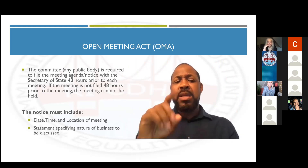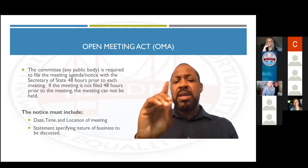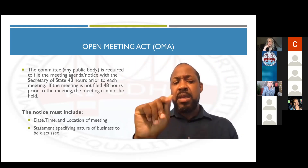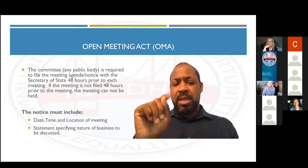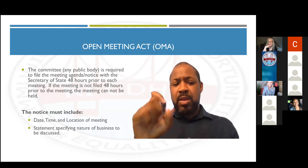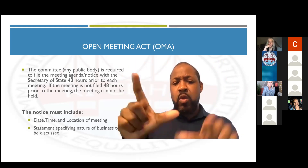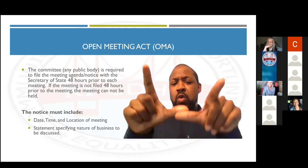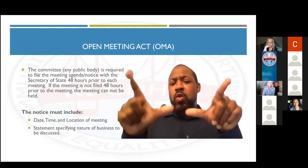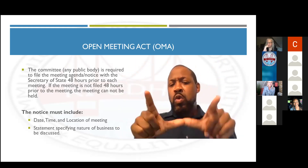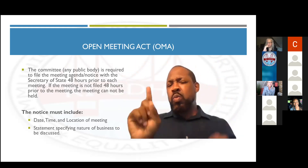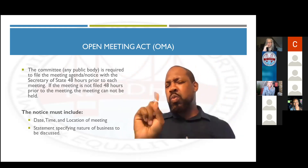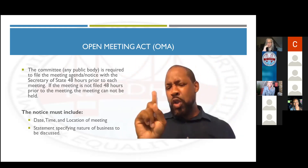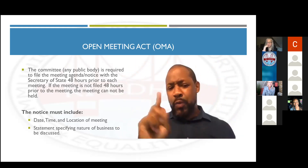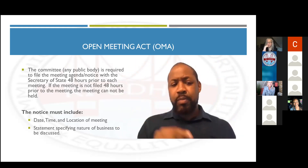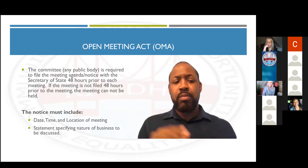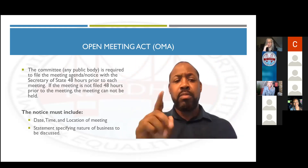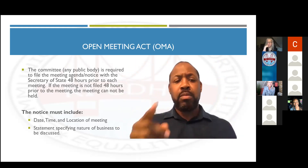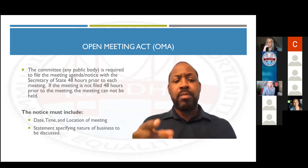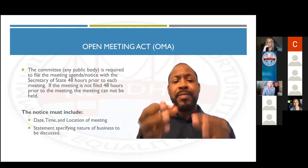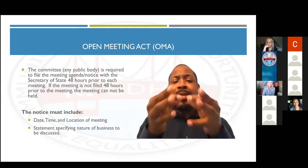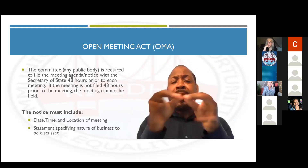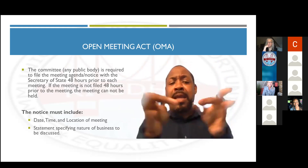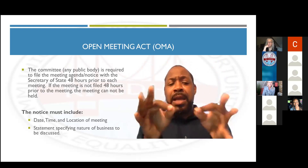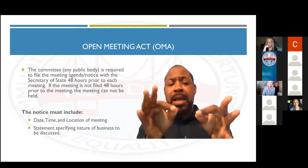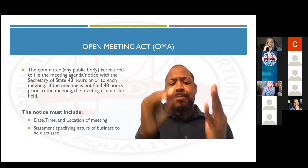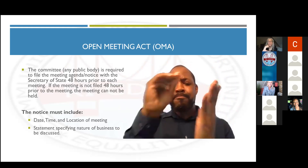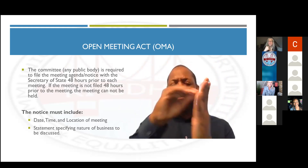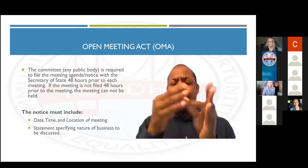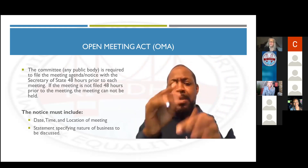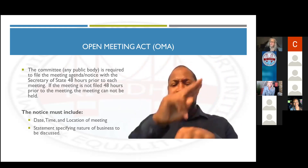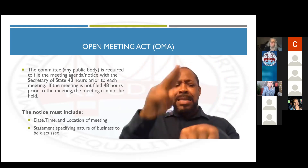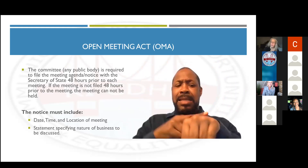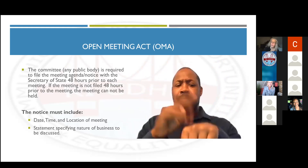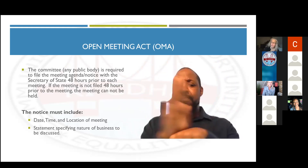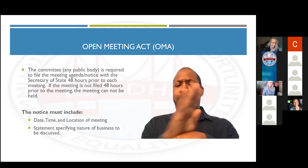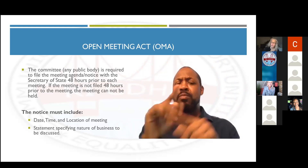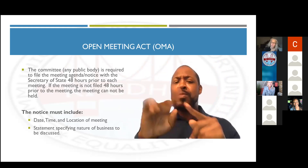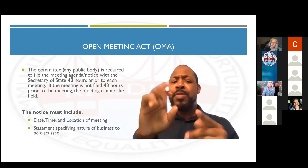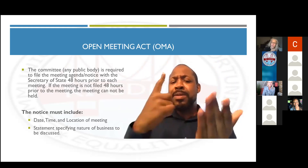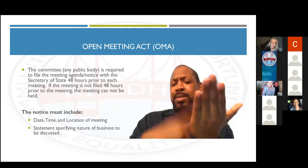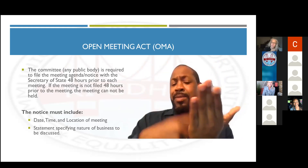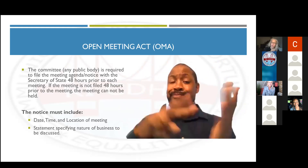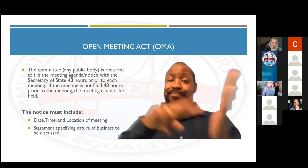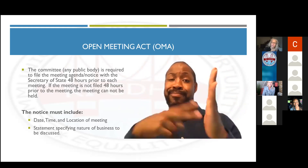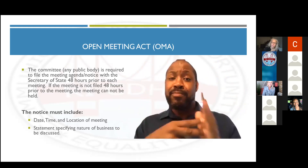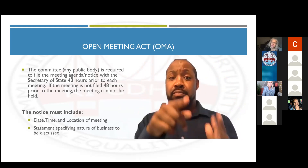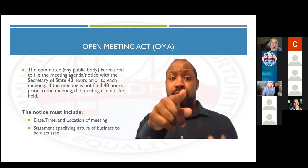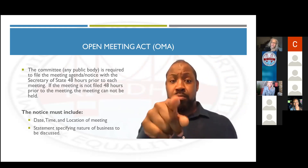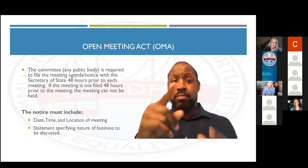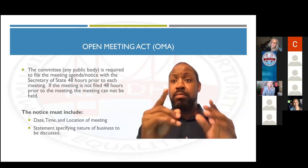any agenda items that you're going to be discussing so that the community knows what the topics are. So it says statement